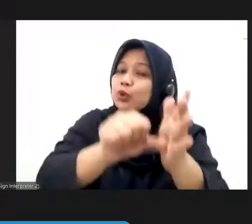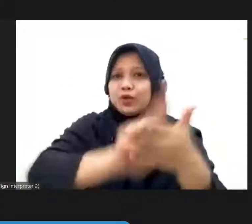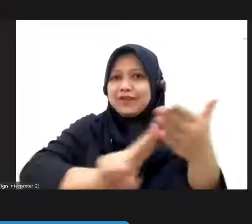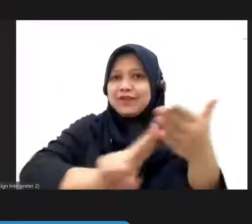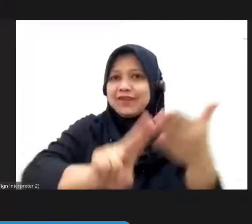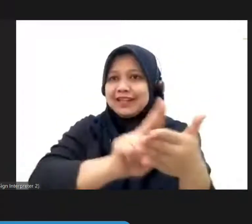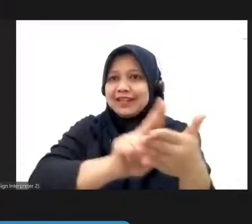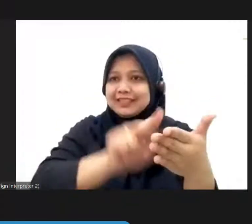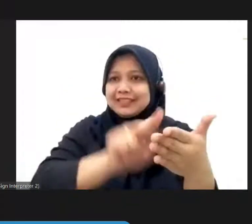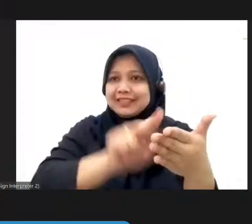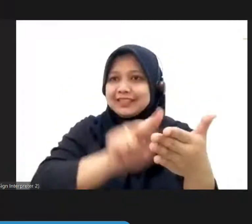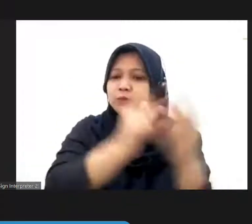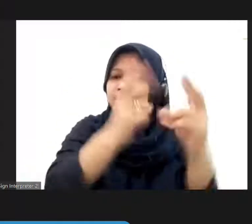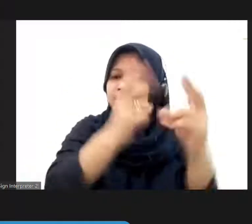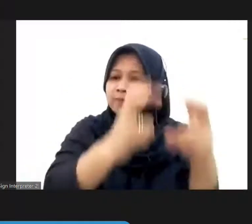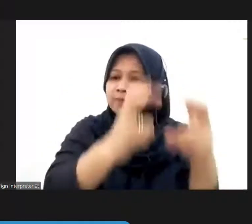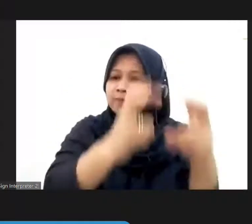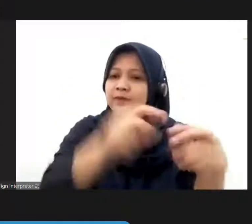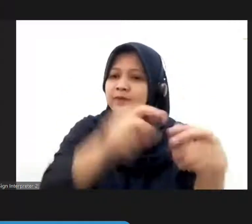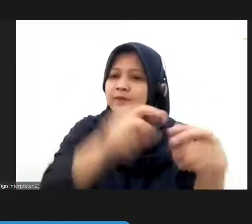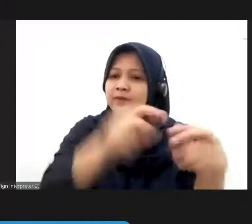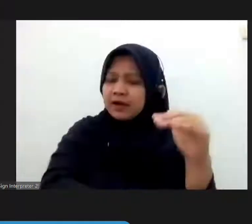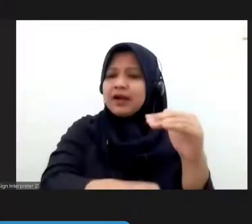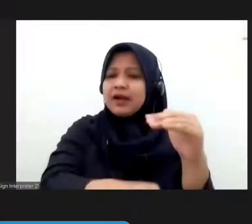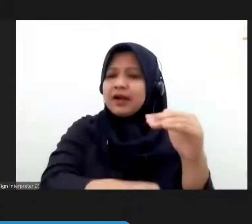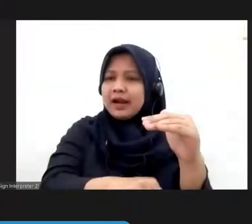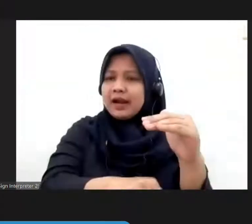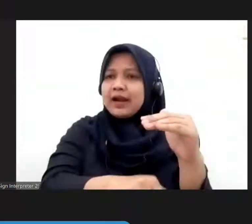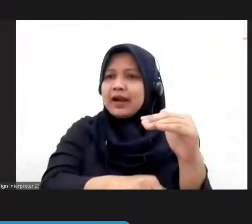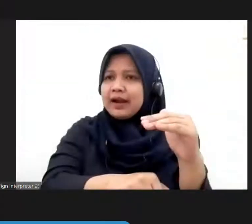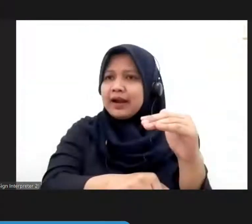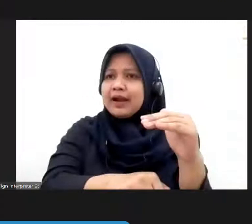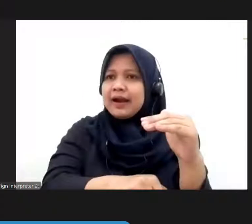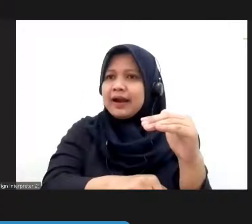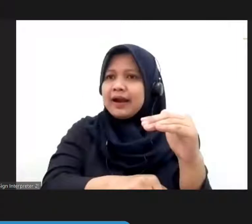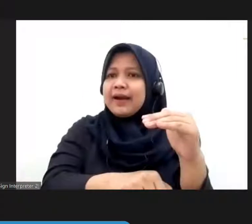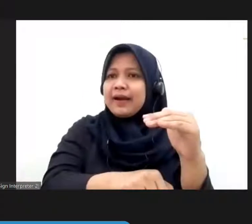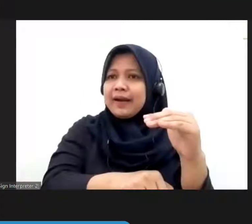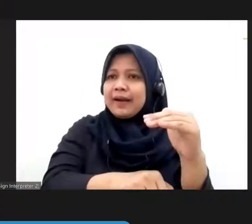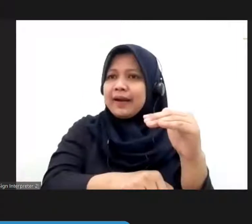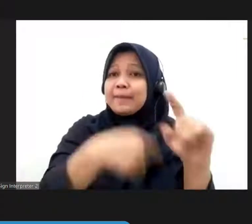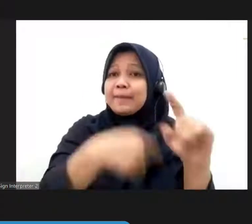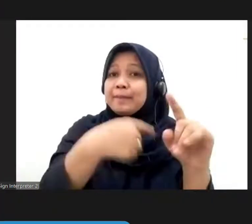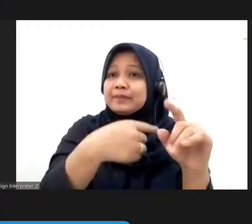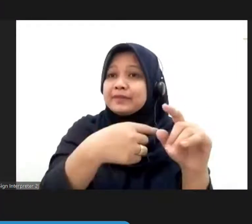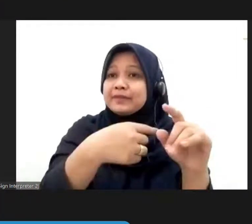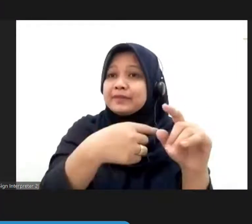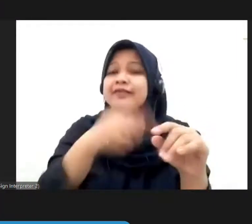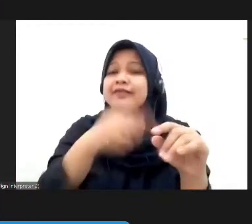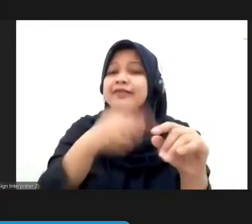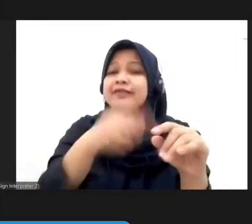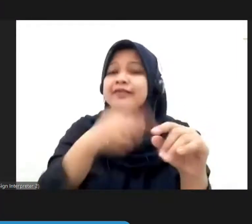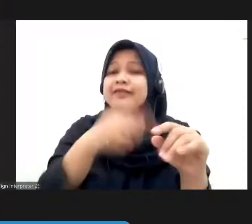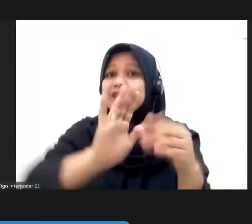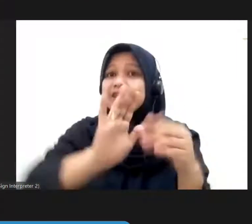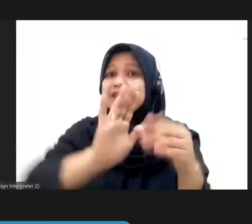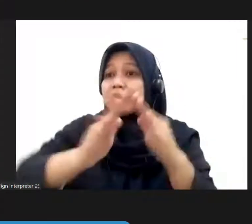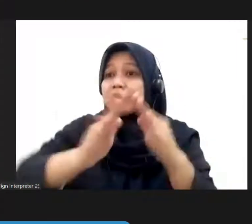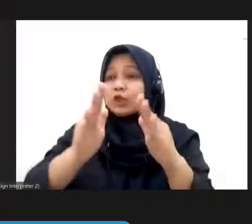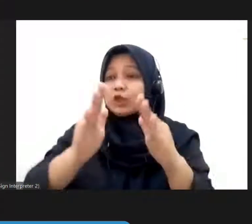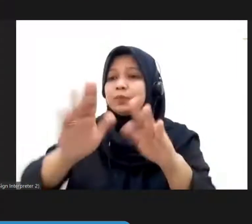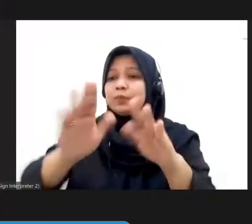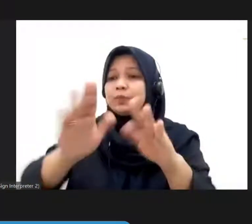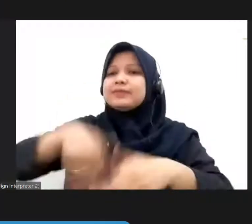invention and study it, how the community can implement that, and at that also give feedback, yeah, to